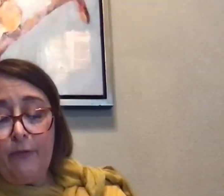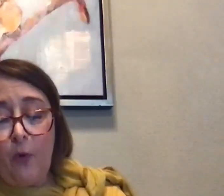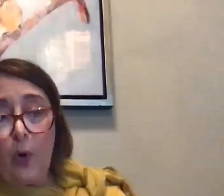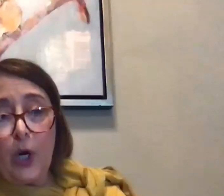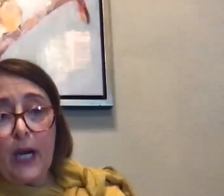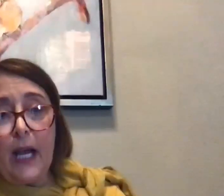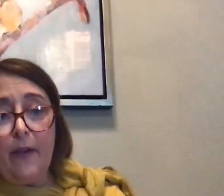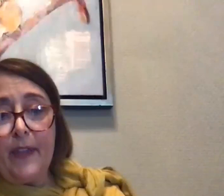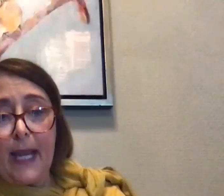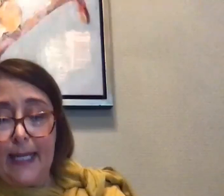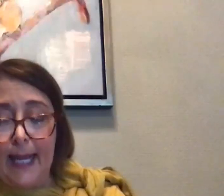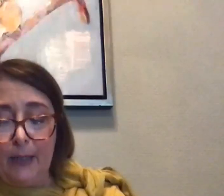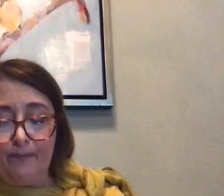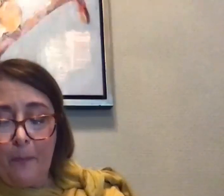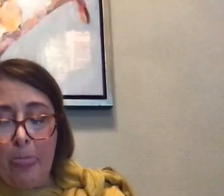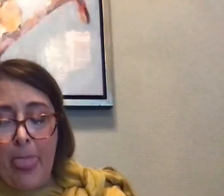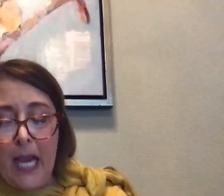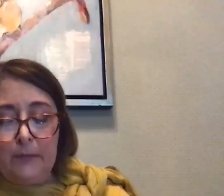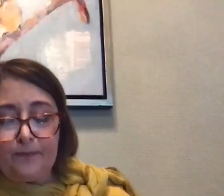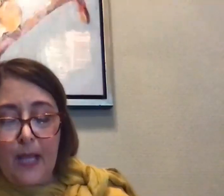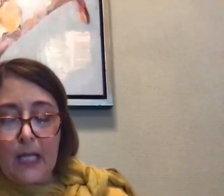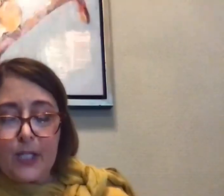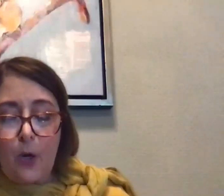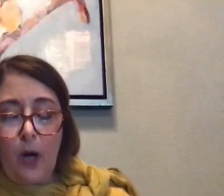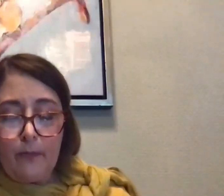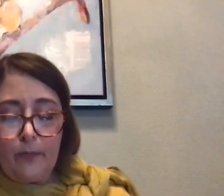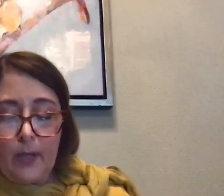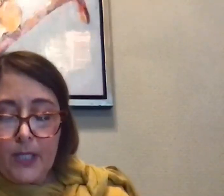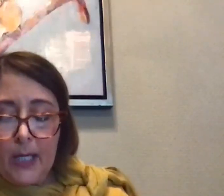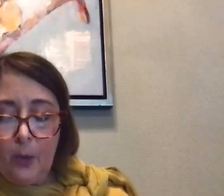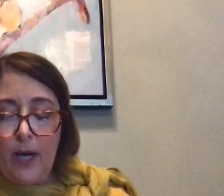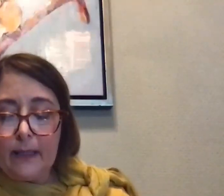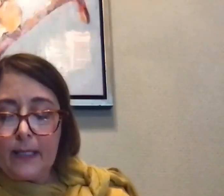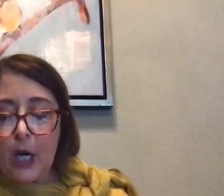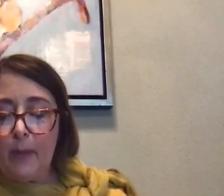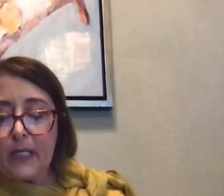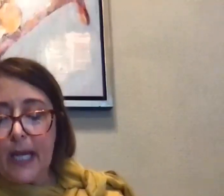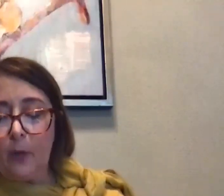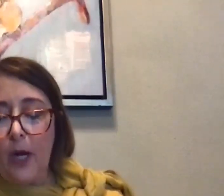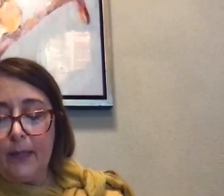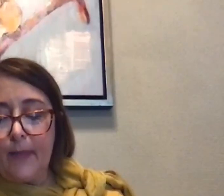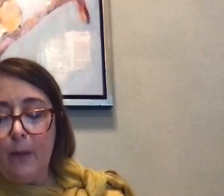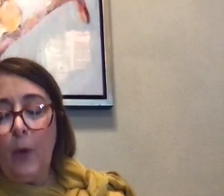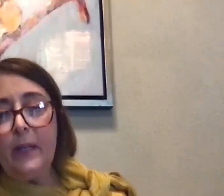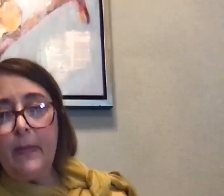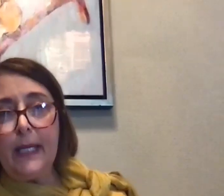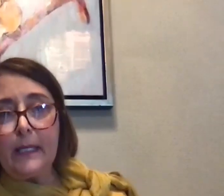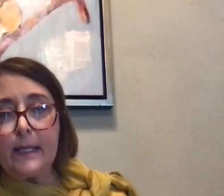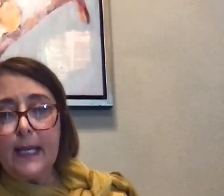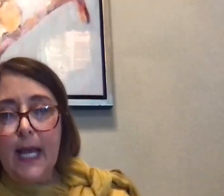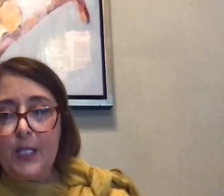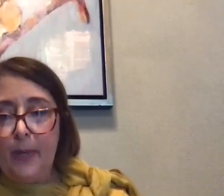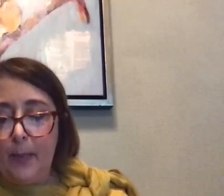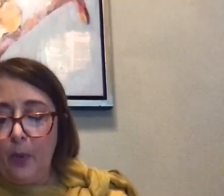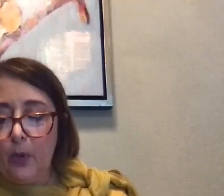Title IV of the ADA. So on Title I, let's talk about Title I and what it